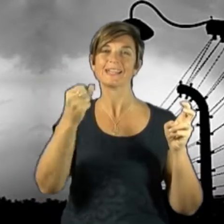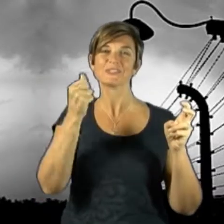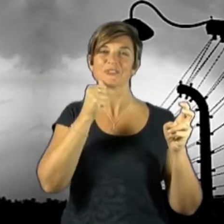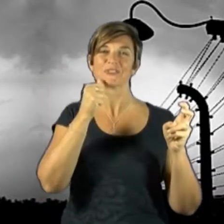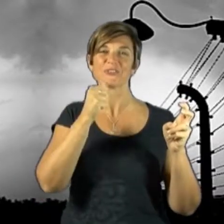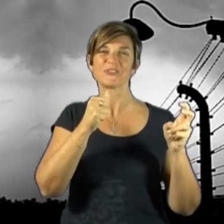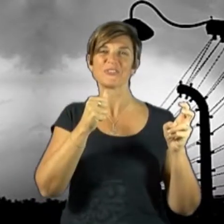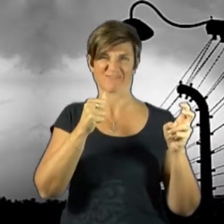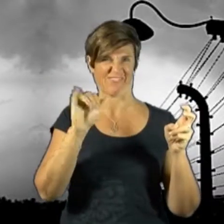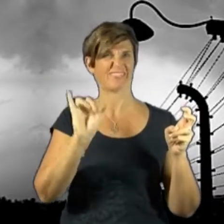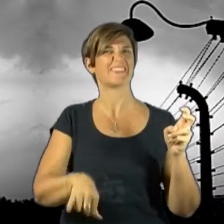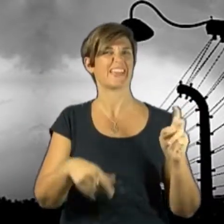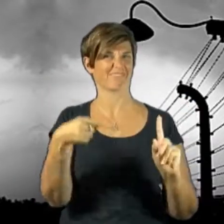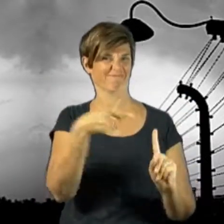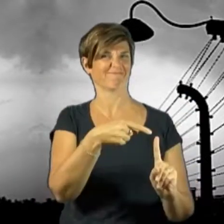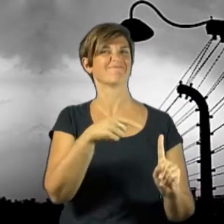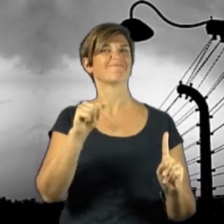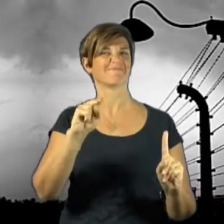Anne was her daddy's girl.